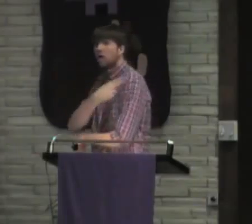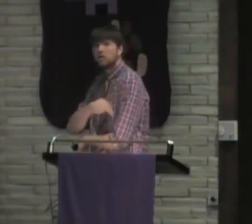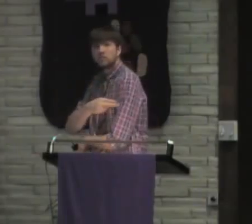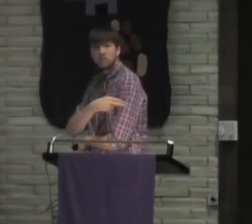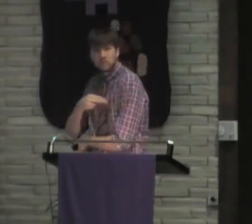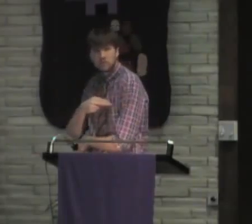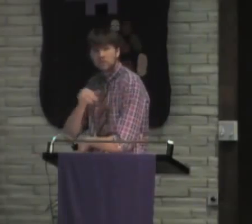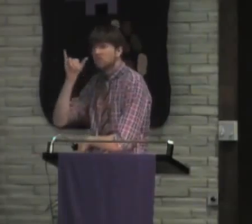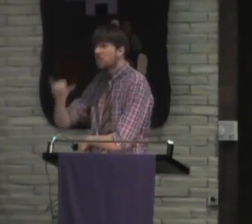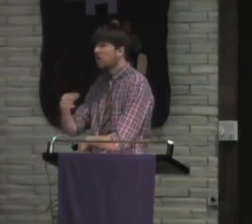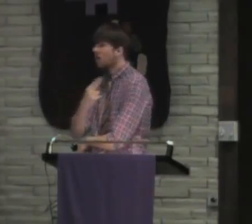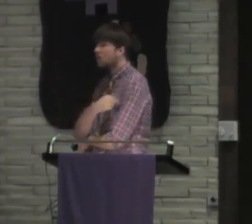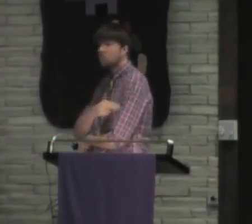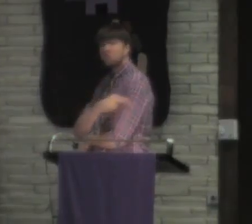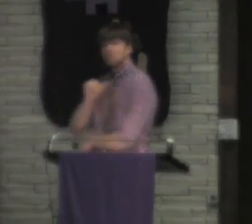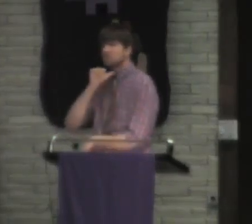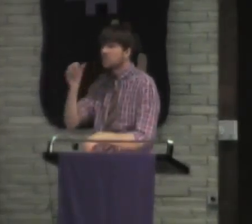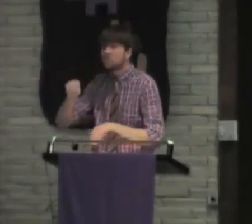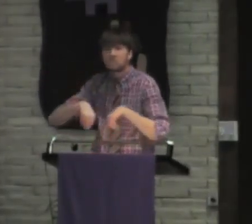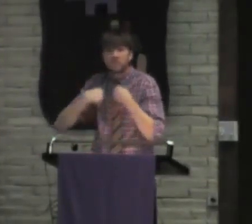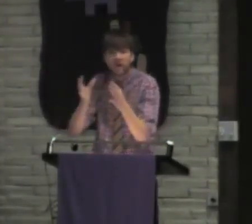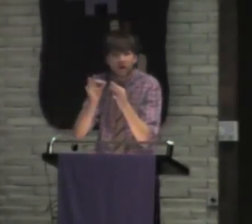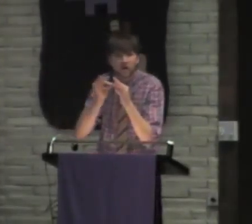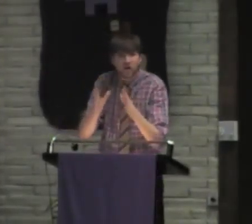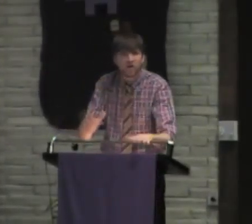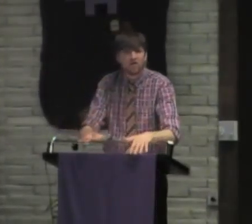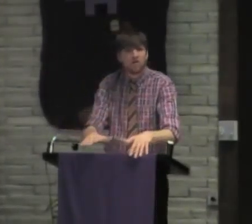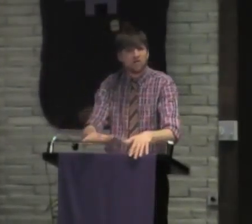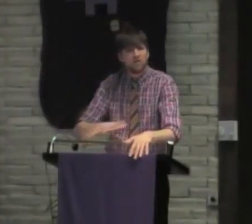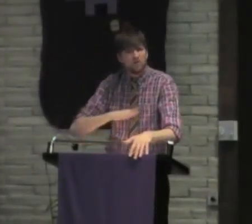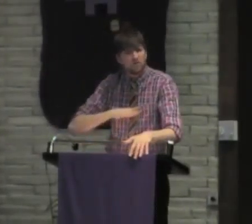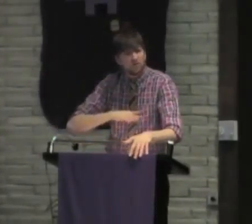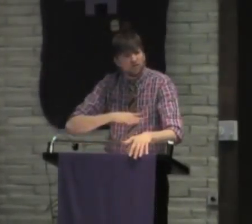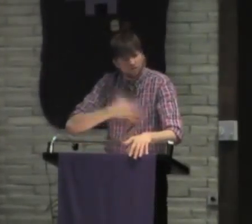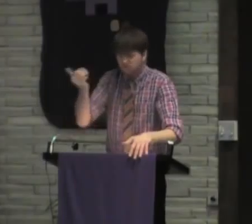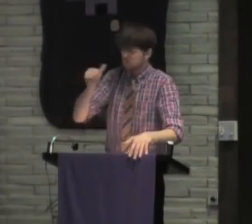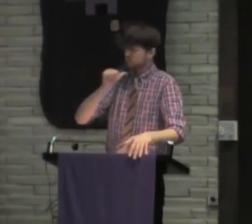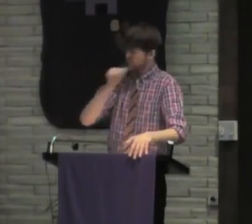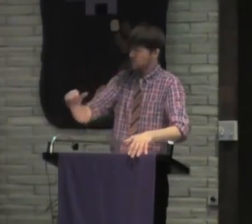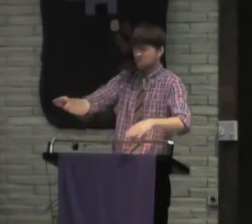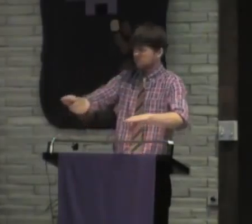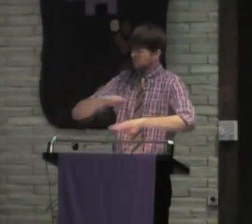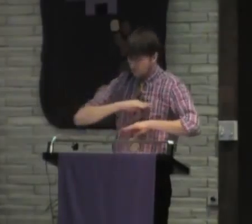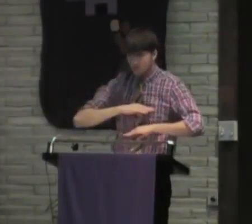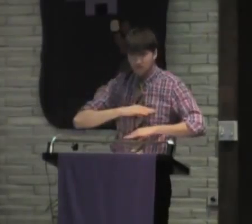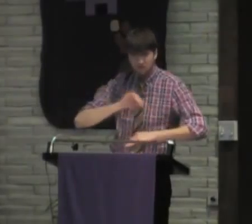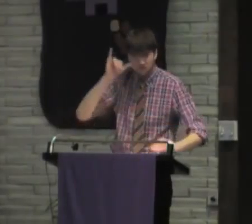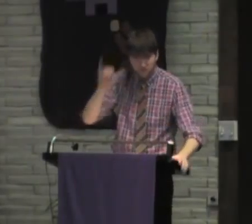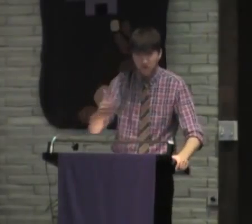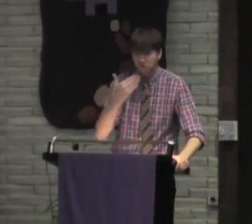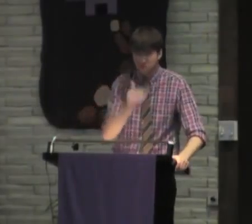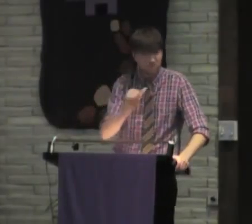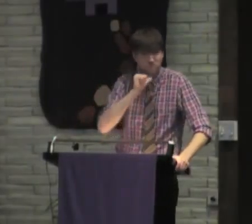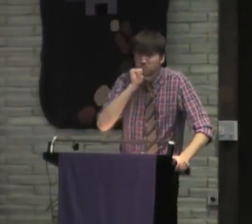But when we go to the hospital, and that hospital does not provide an interpreter, we